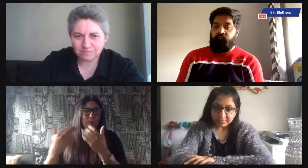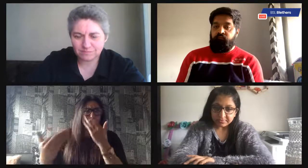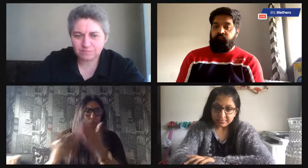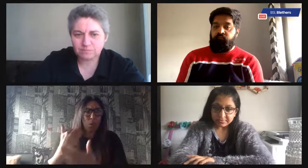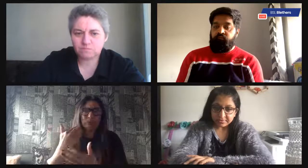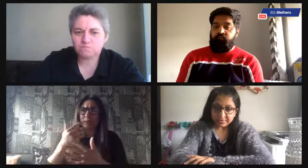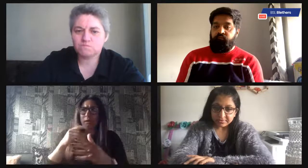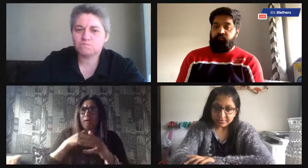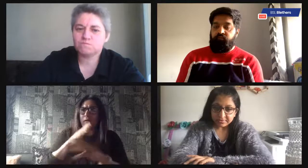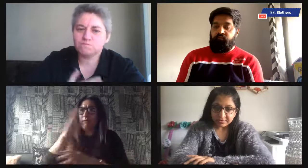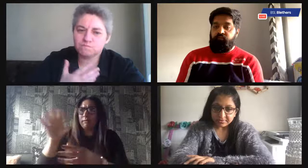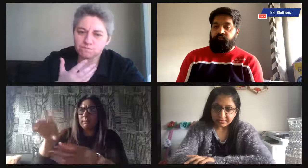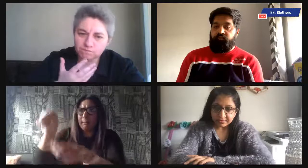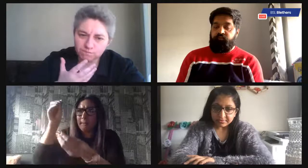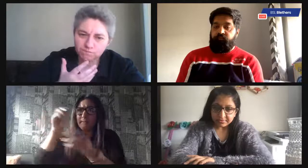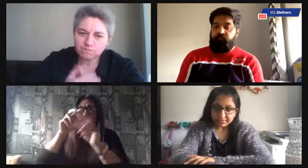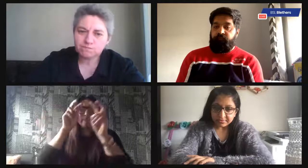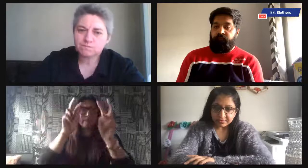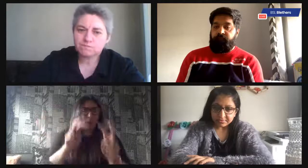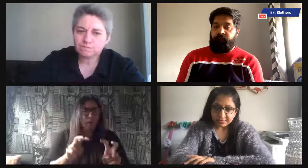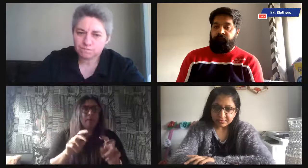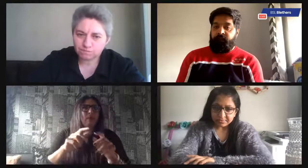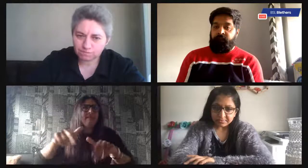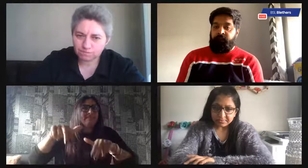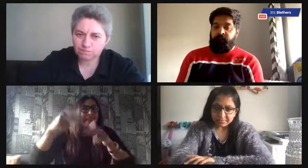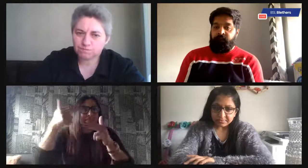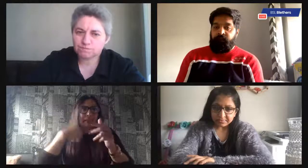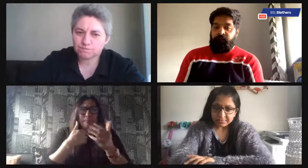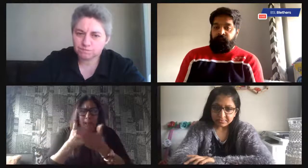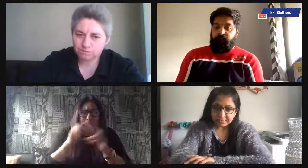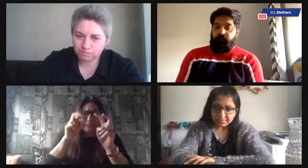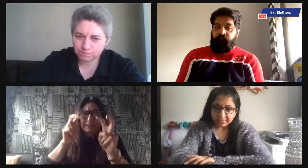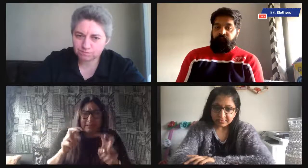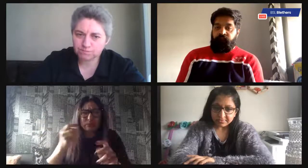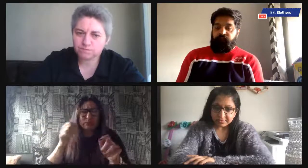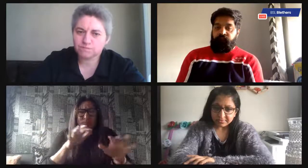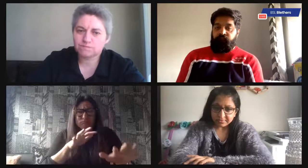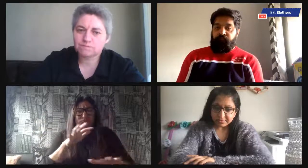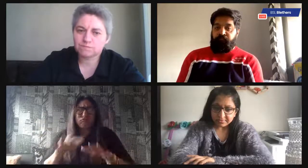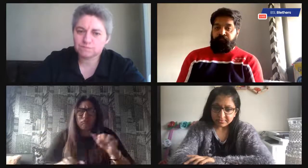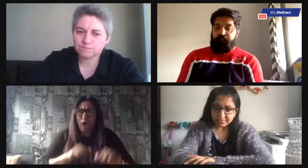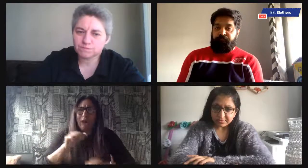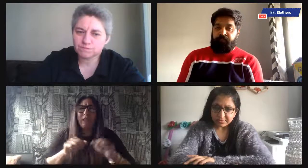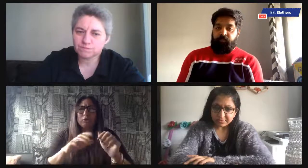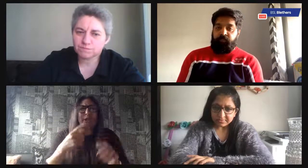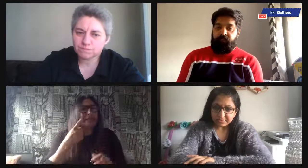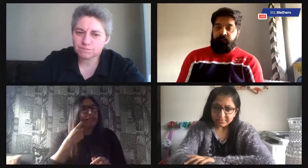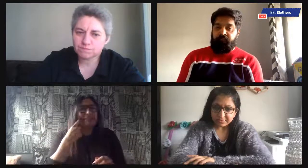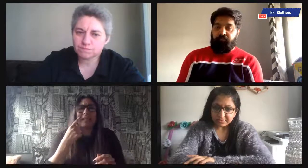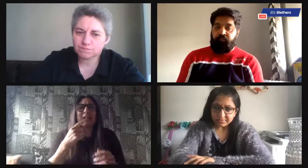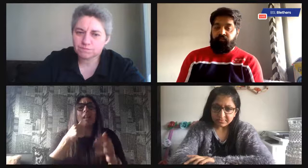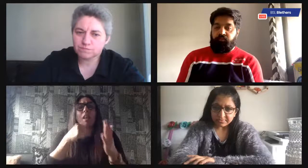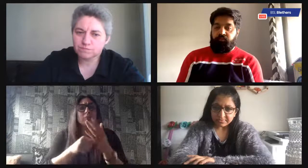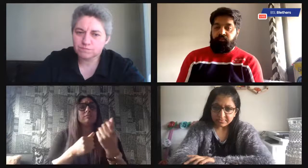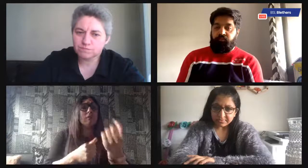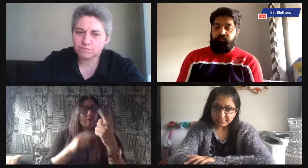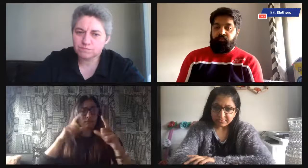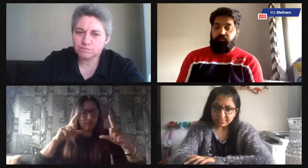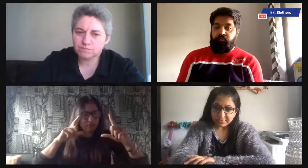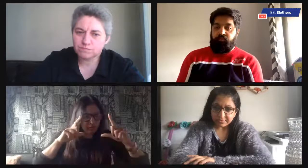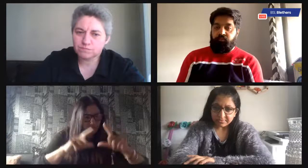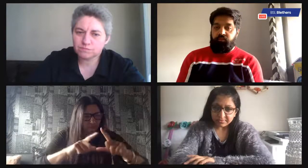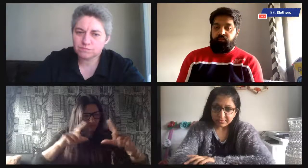to other places as well. But obviously, when lockdown happened, how are we going to do this? You know, sometimes it would be picking